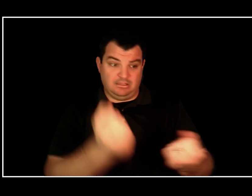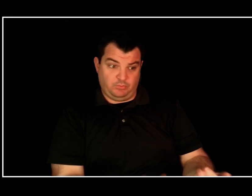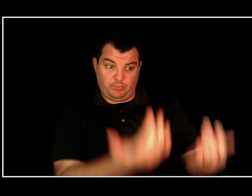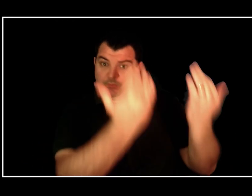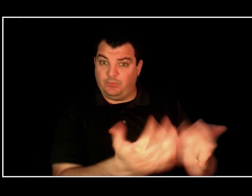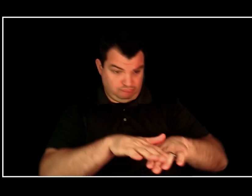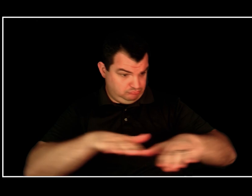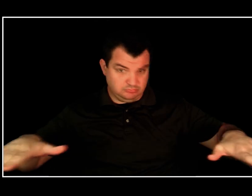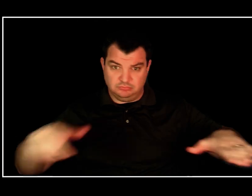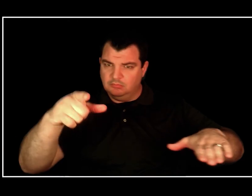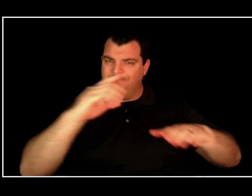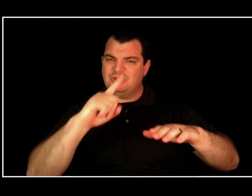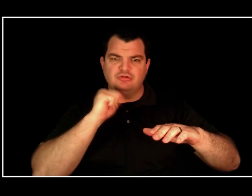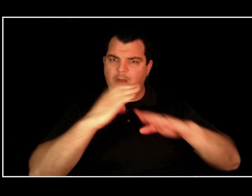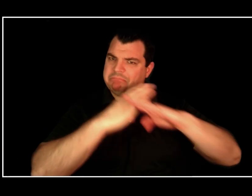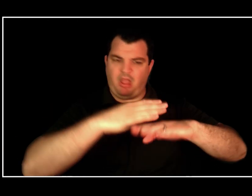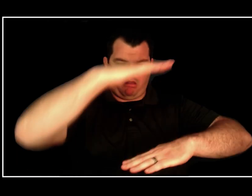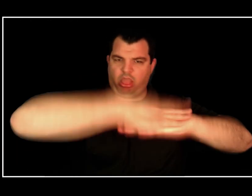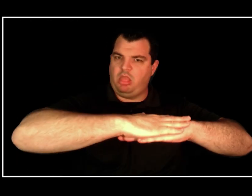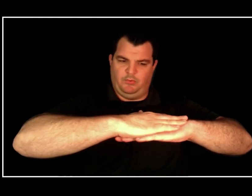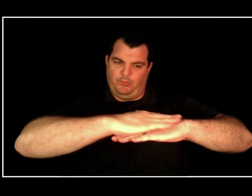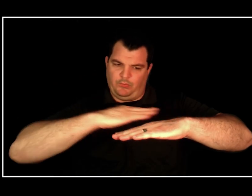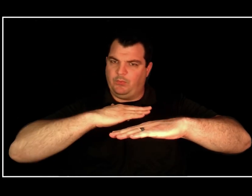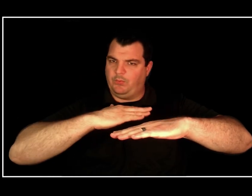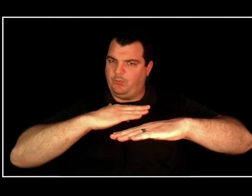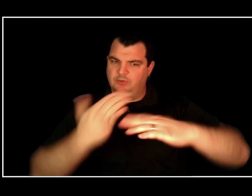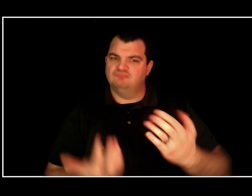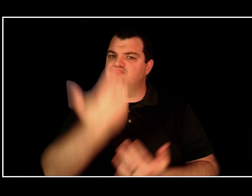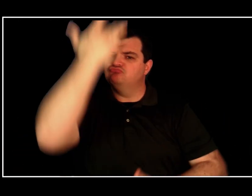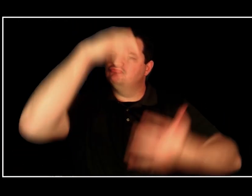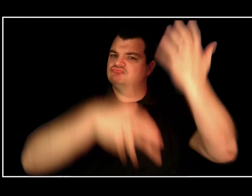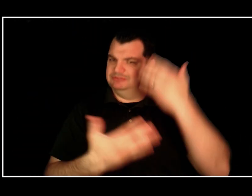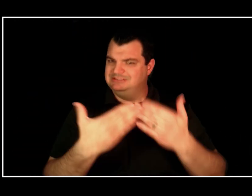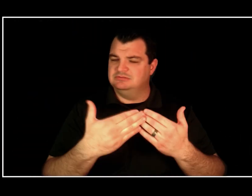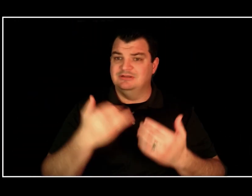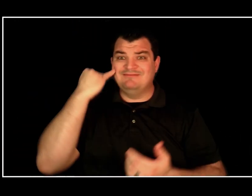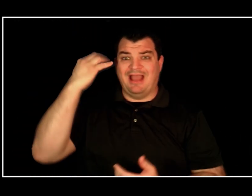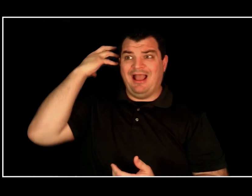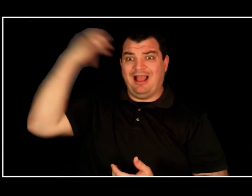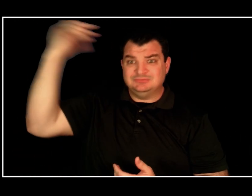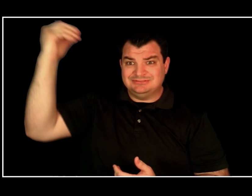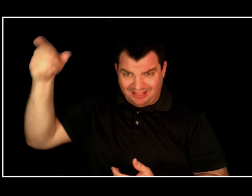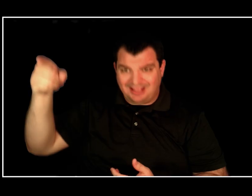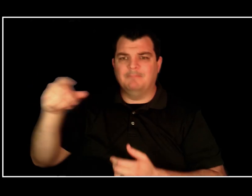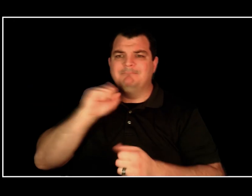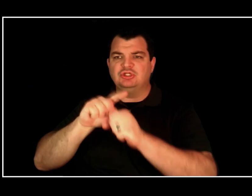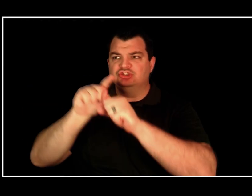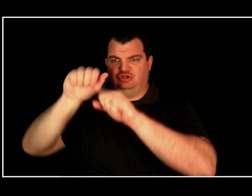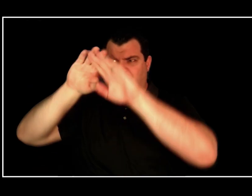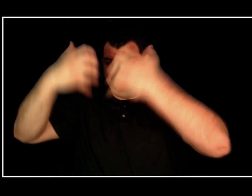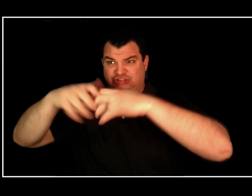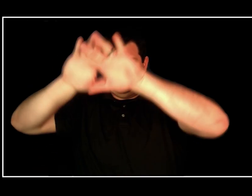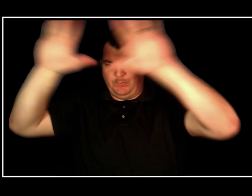Make sure vents are not blocked by furniture, rugs, or curtains. For window and portable units, keep